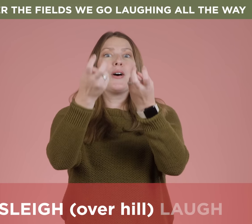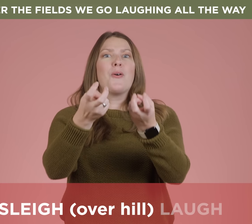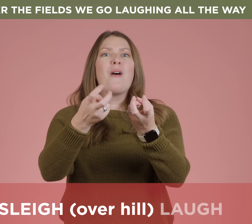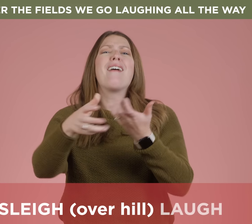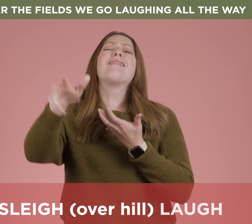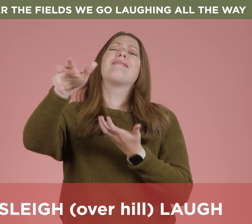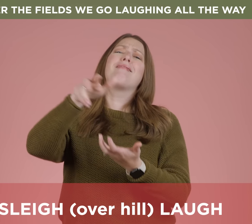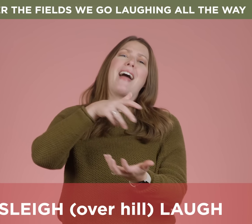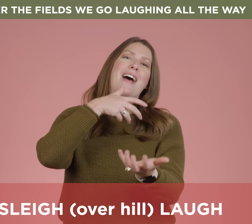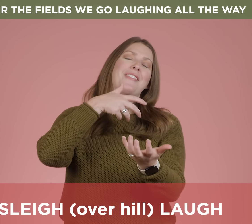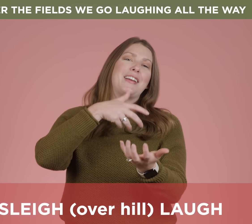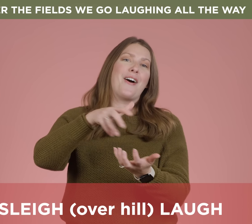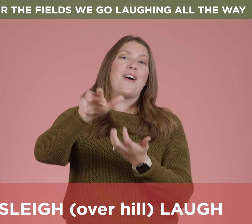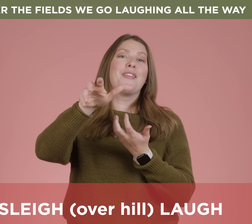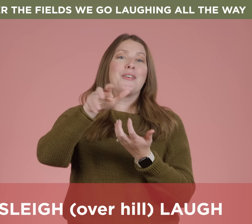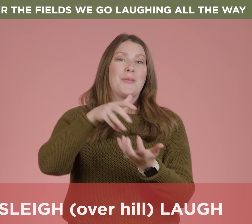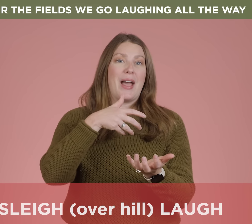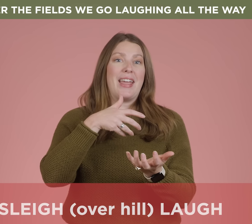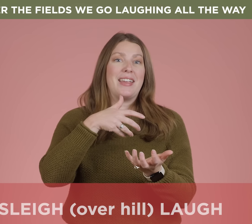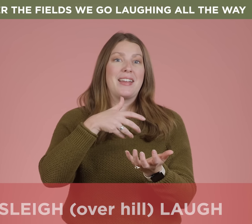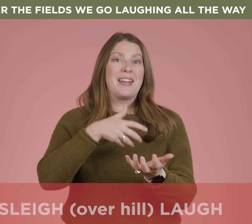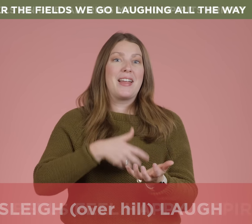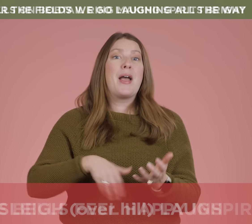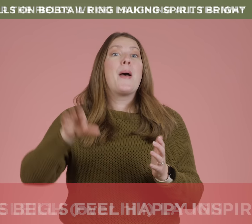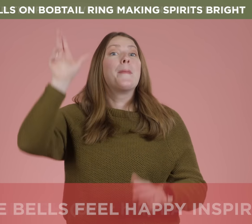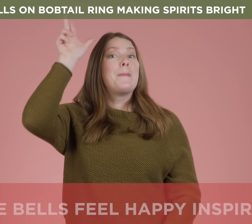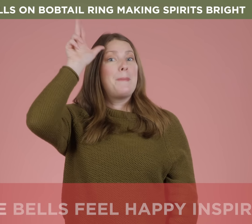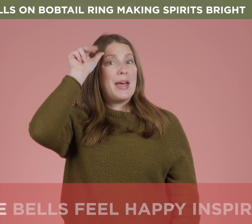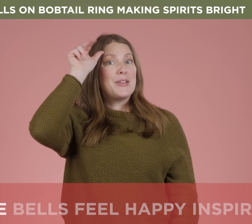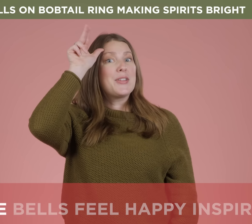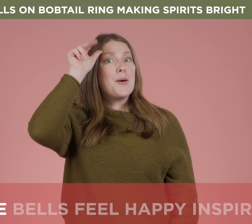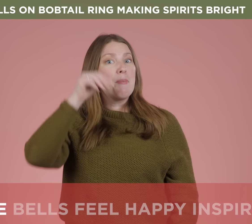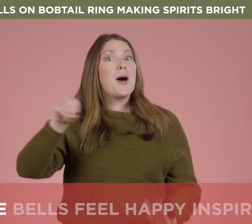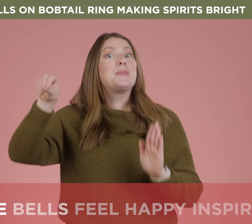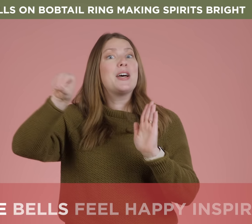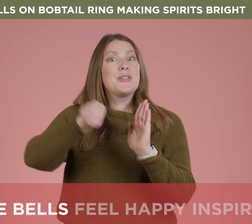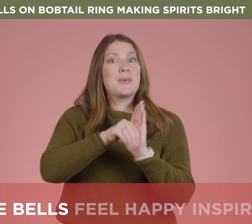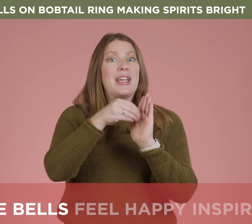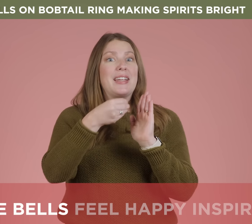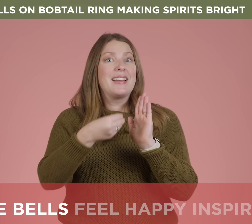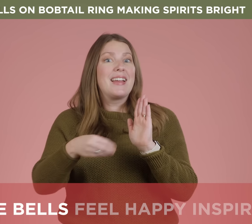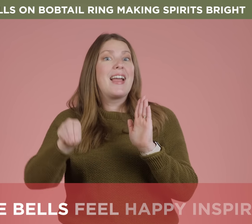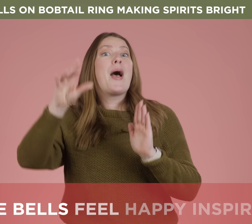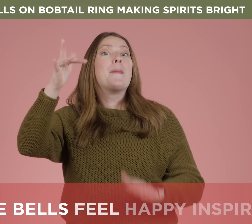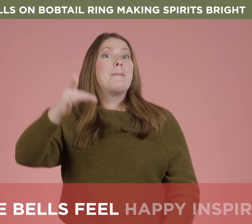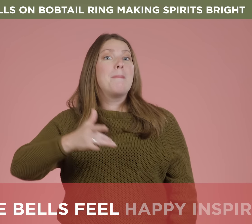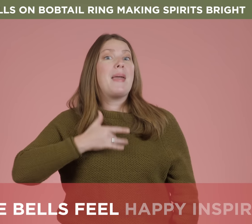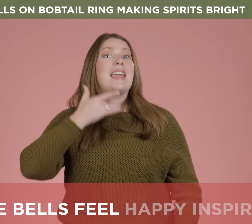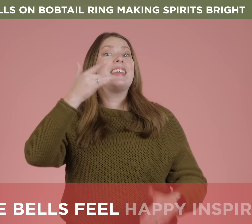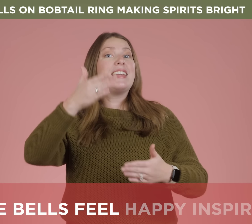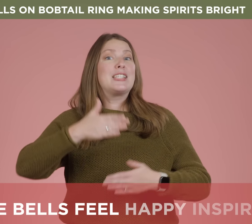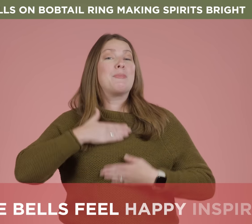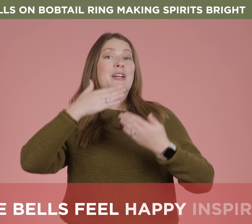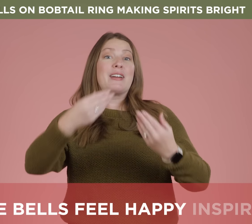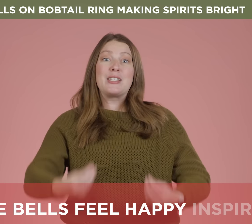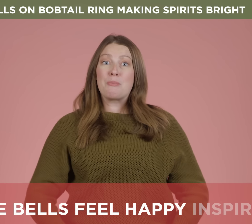go, laughing all the way. Bells on bobtails ring, making spirits